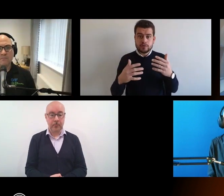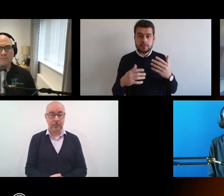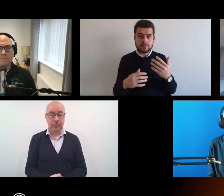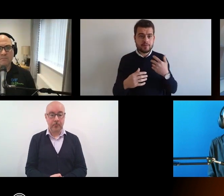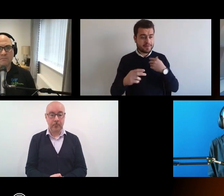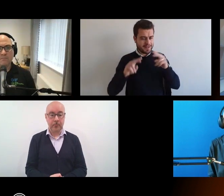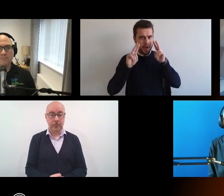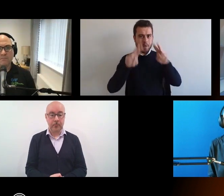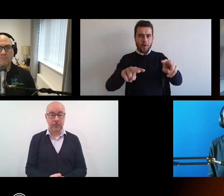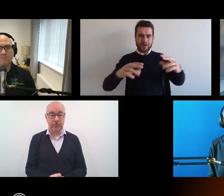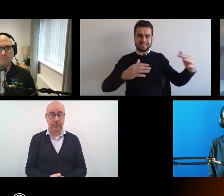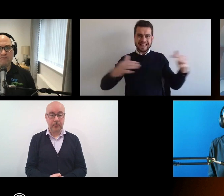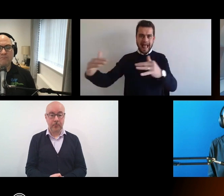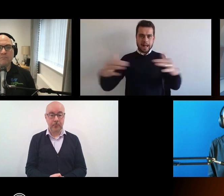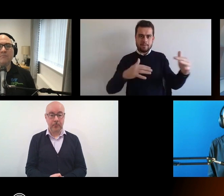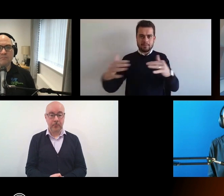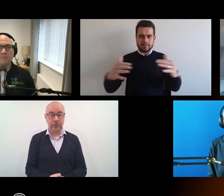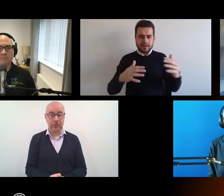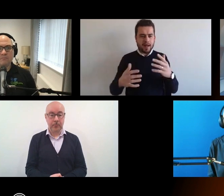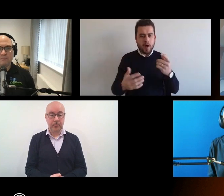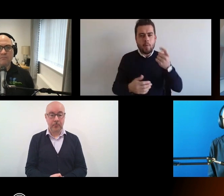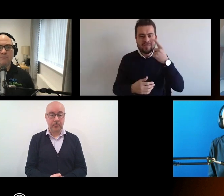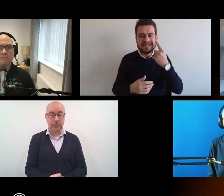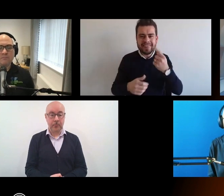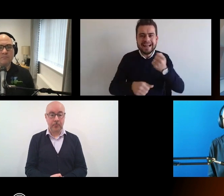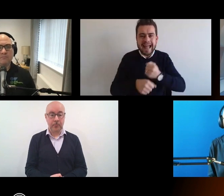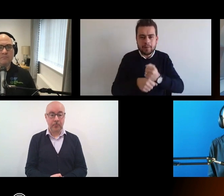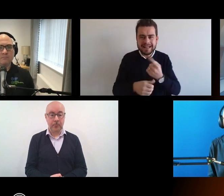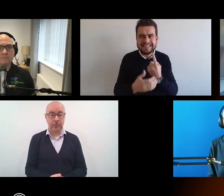I go to football matches and I